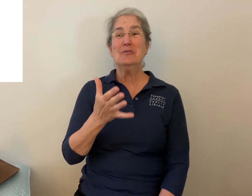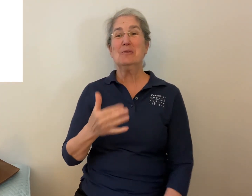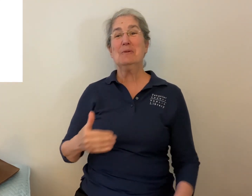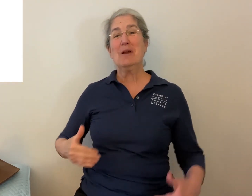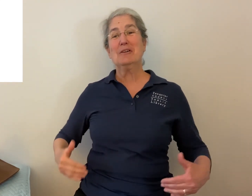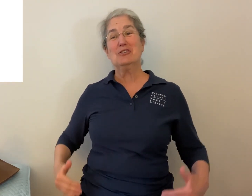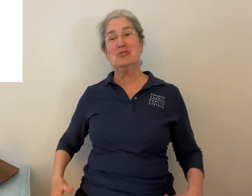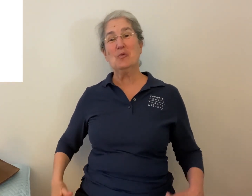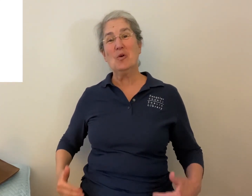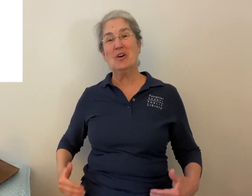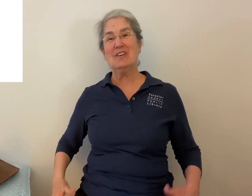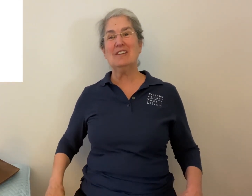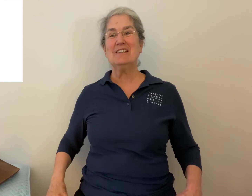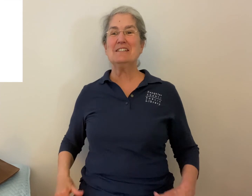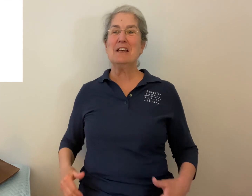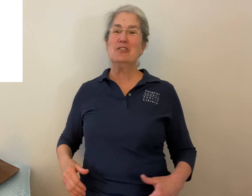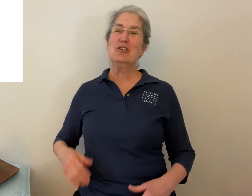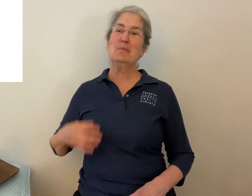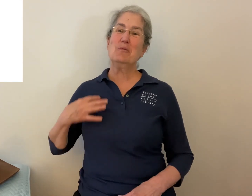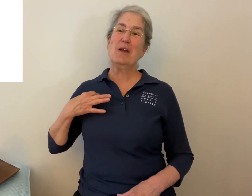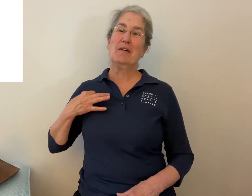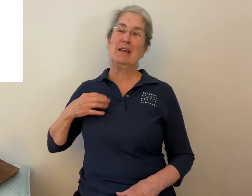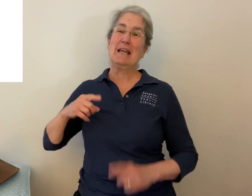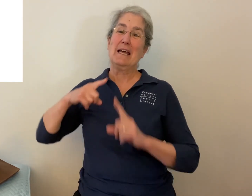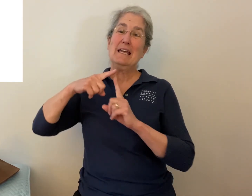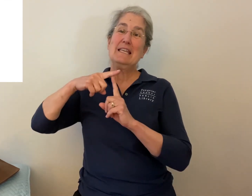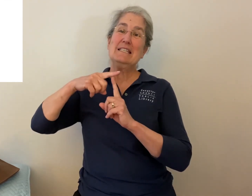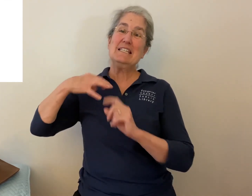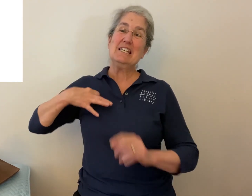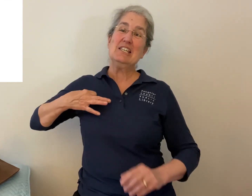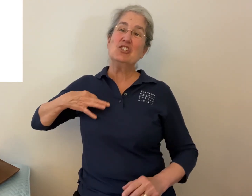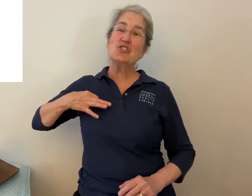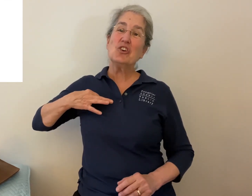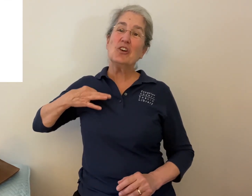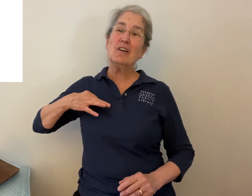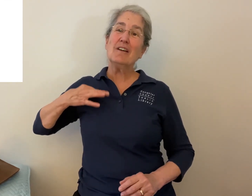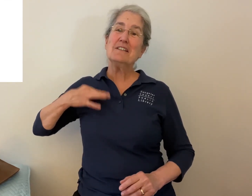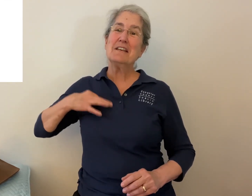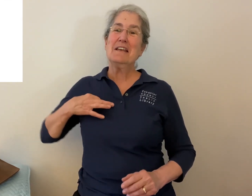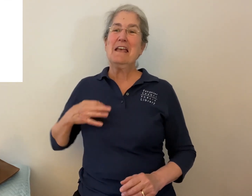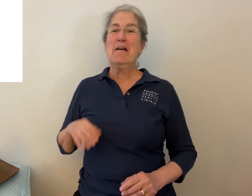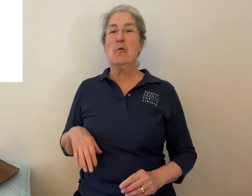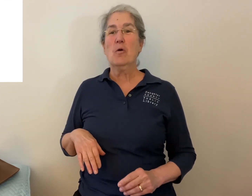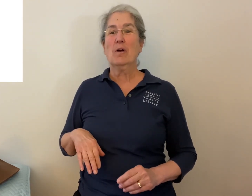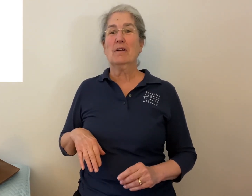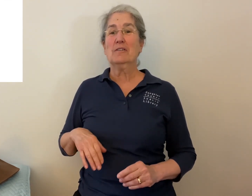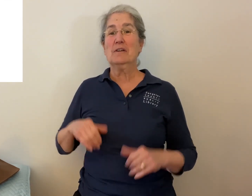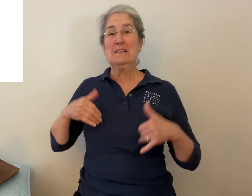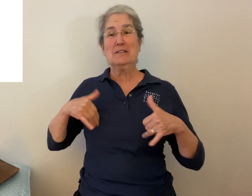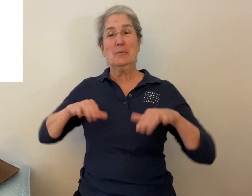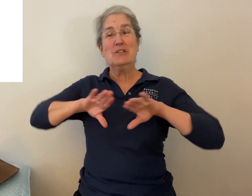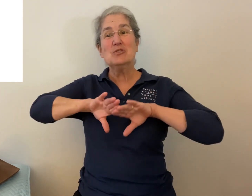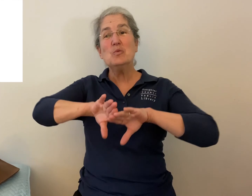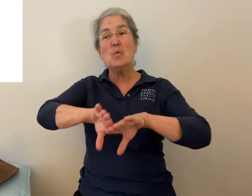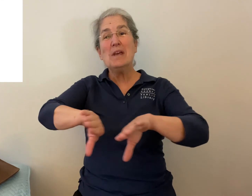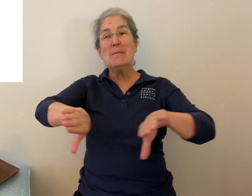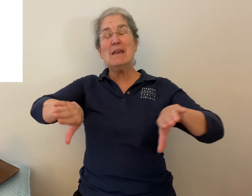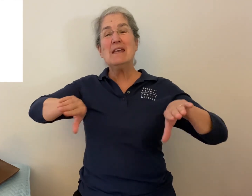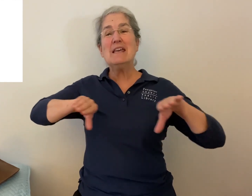could be wearing shorts. You could be wearing like a t-shirt, or you could still be